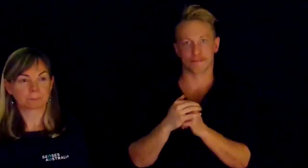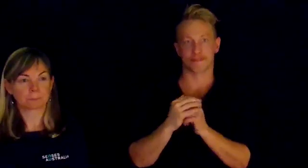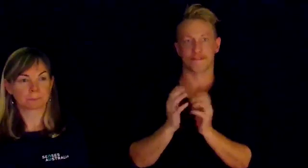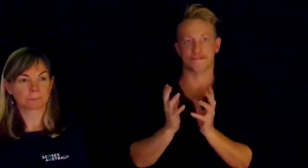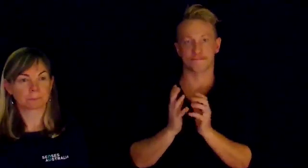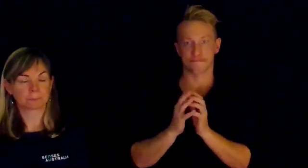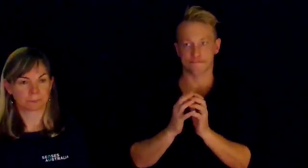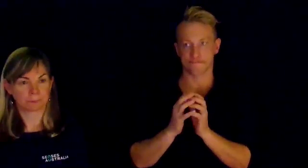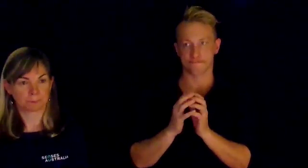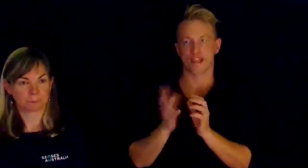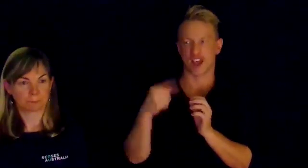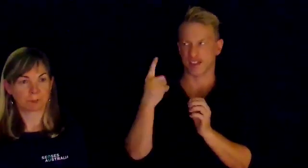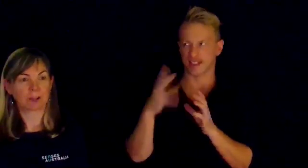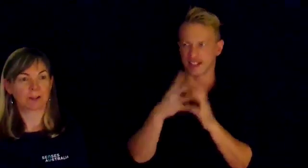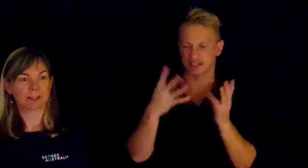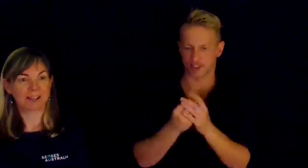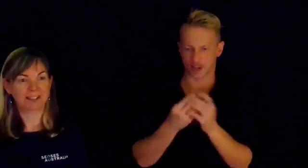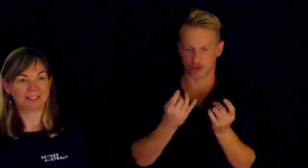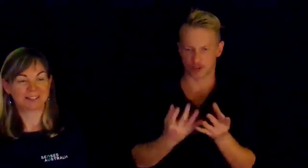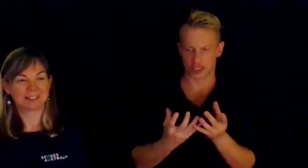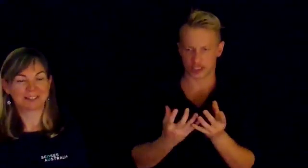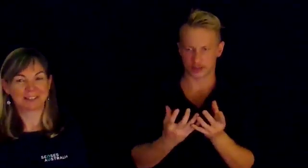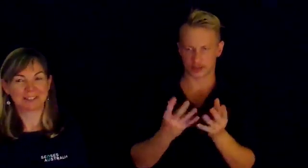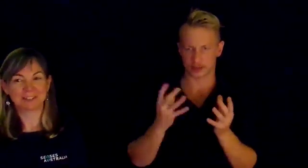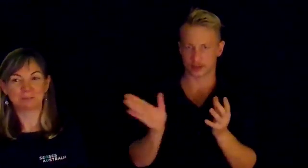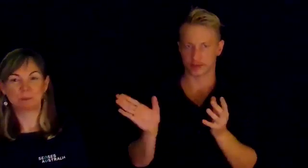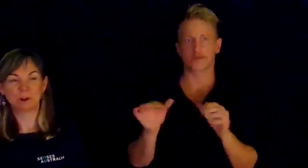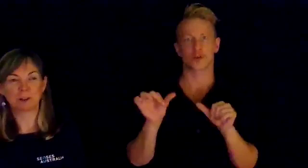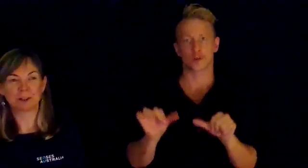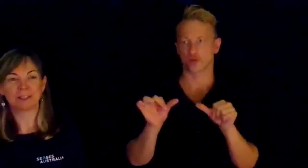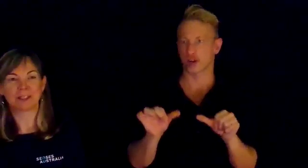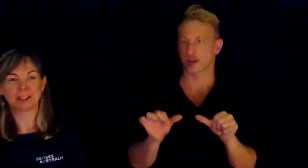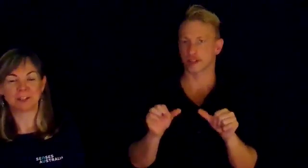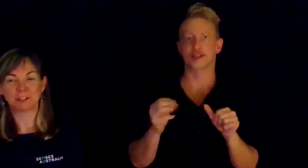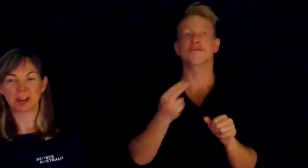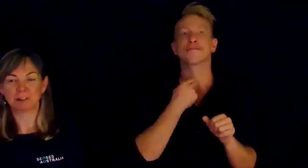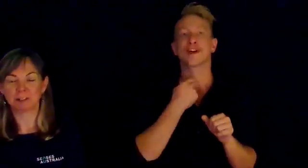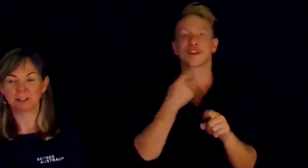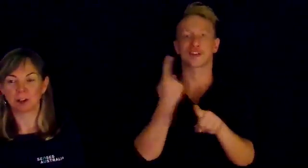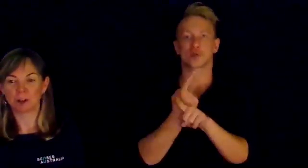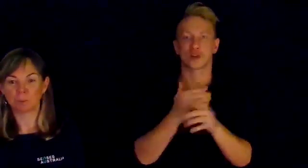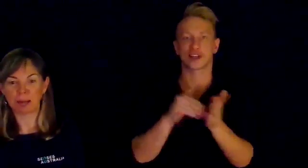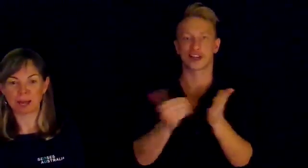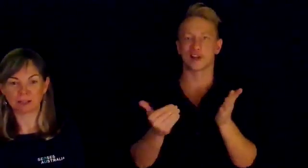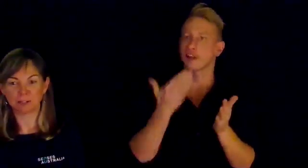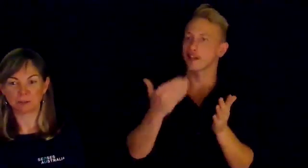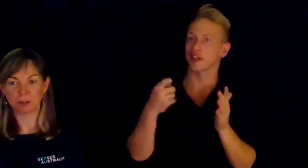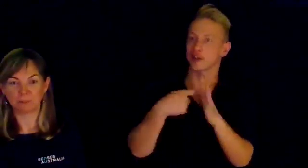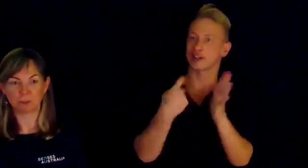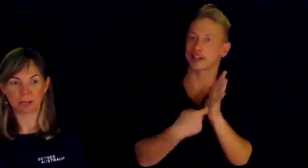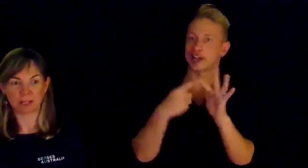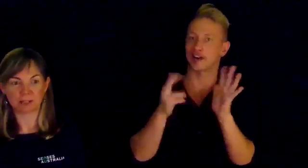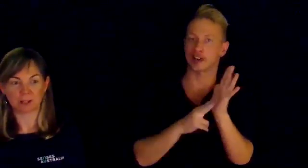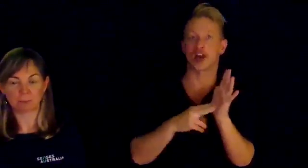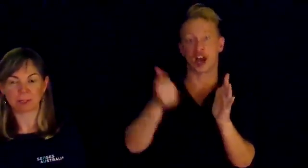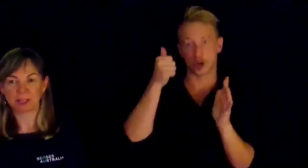I think that was about everything. Okay. So, It's Mary. Thank you, Karen. I know, Paola, you